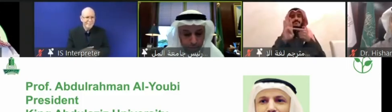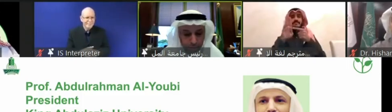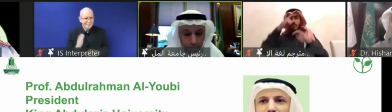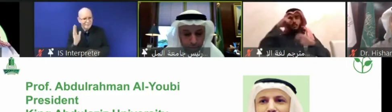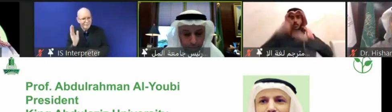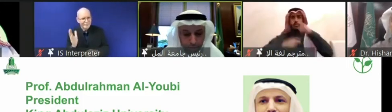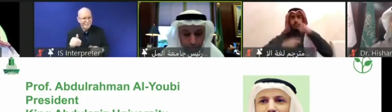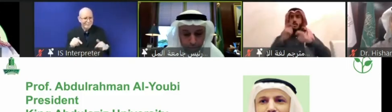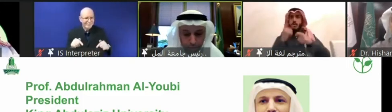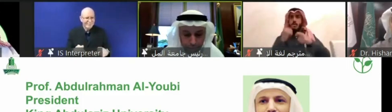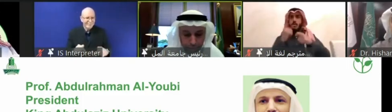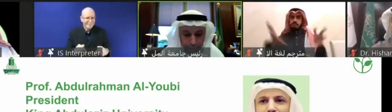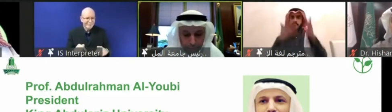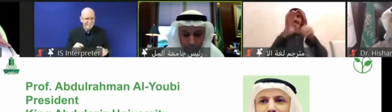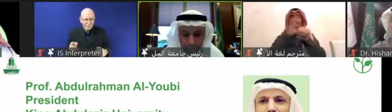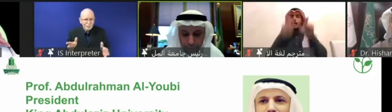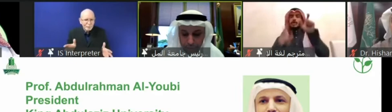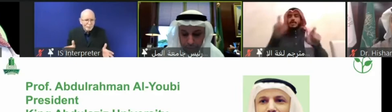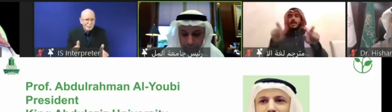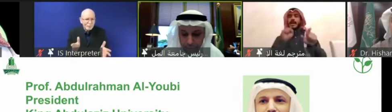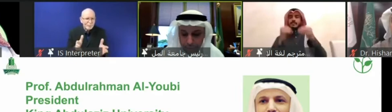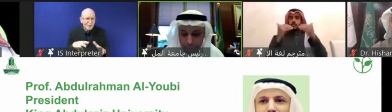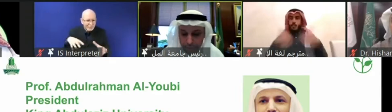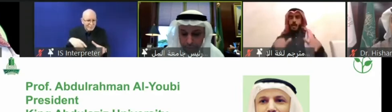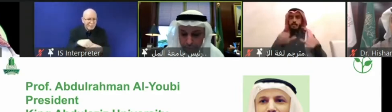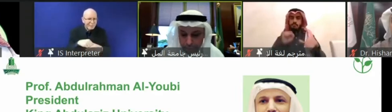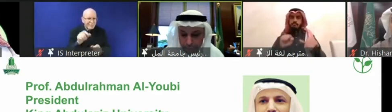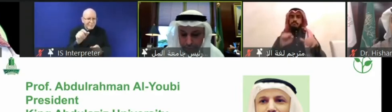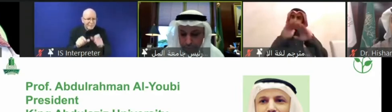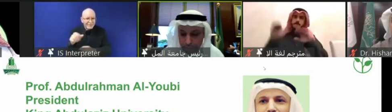with disabilities at higher education and